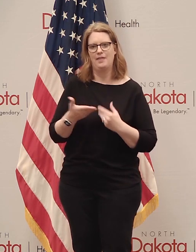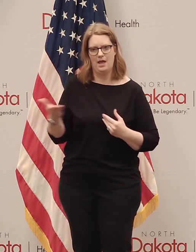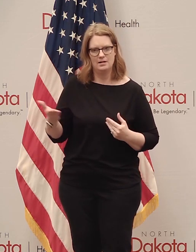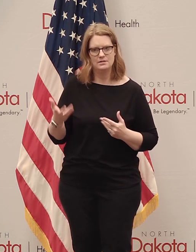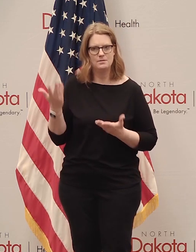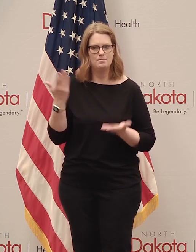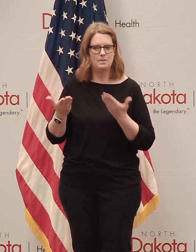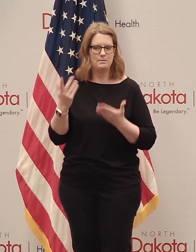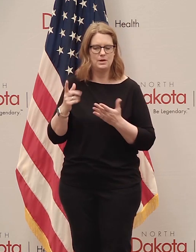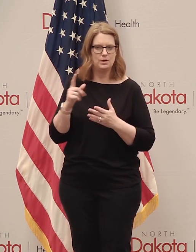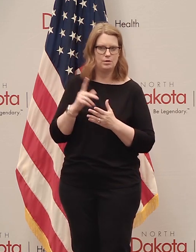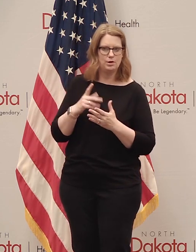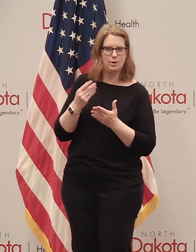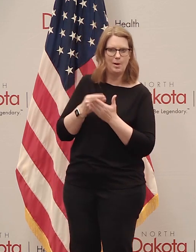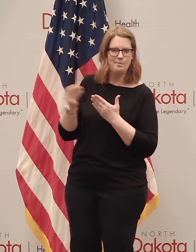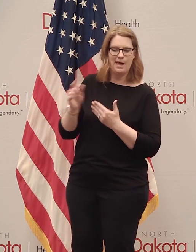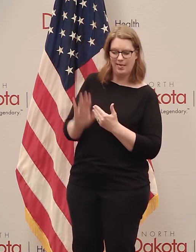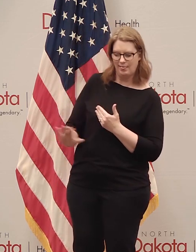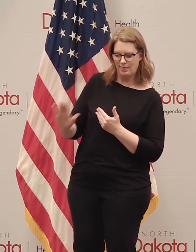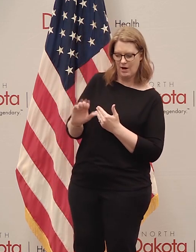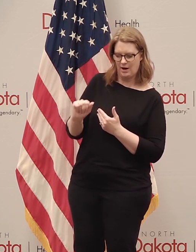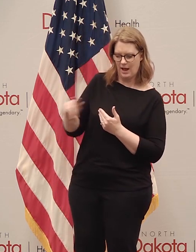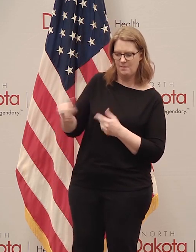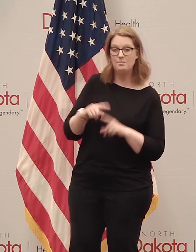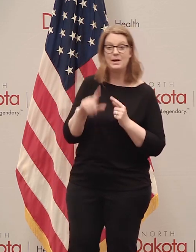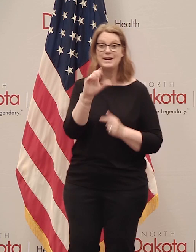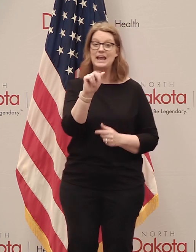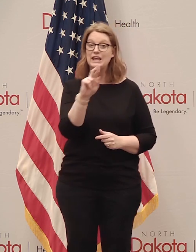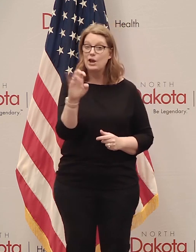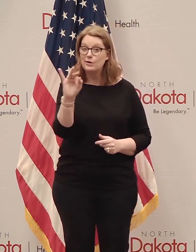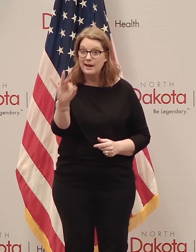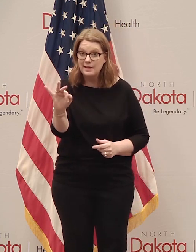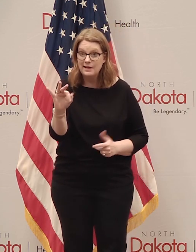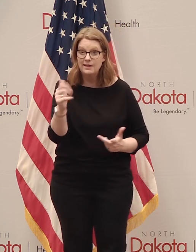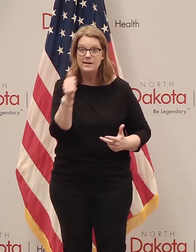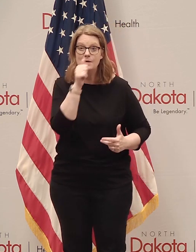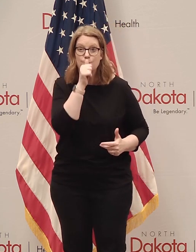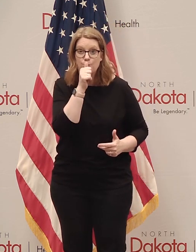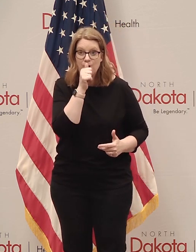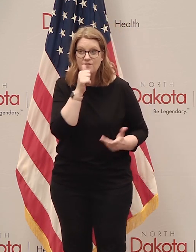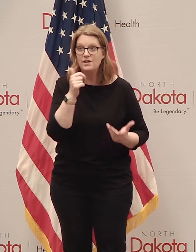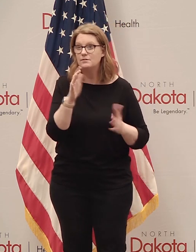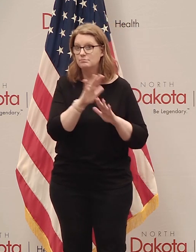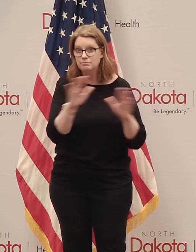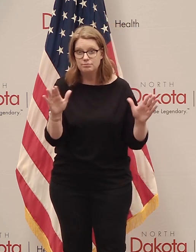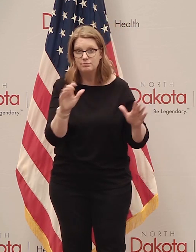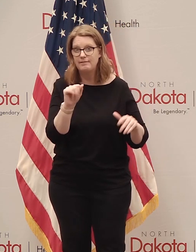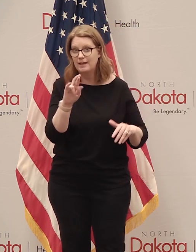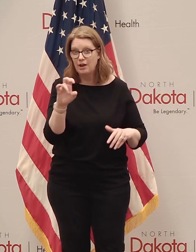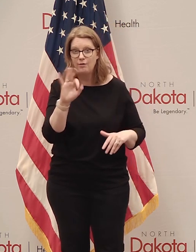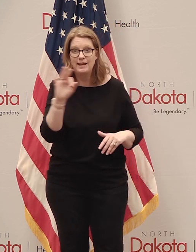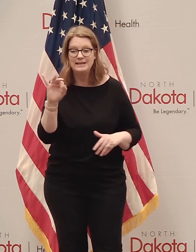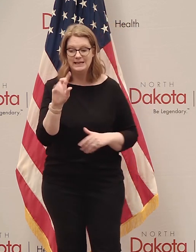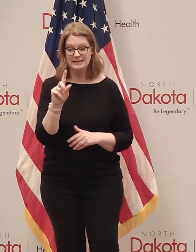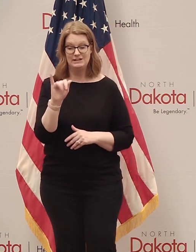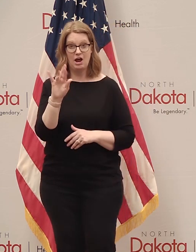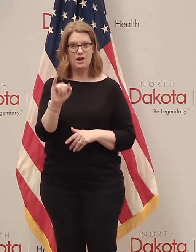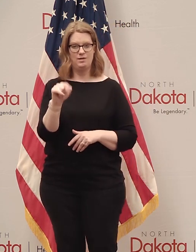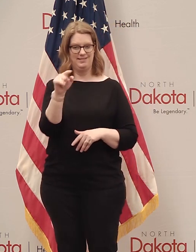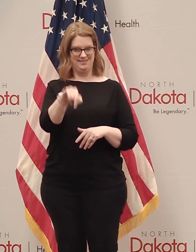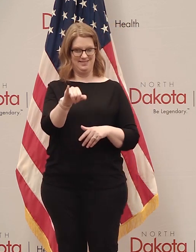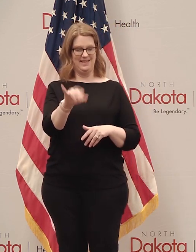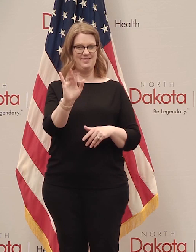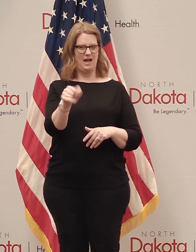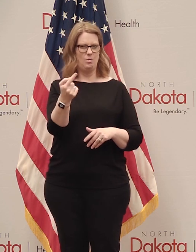might go buy their app. But again, Care 19 is totally anonymous, totally private, and the Care 19 diary, which is what we're talking